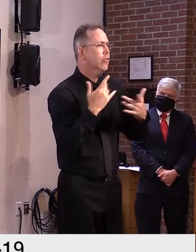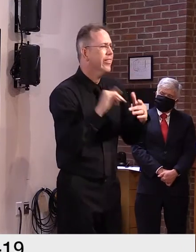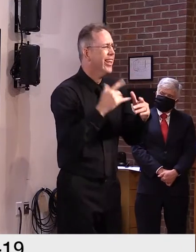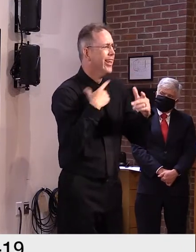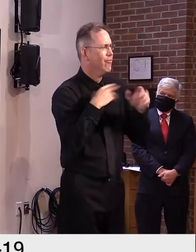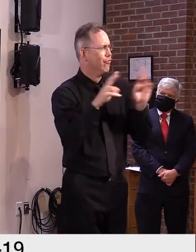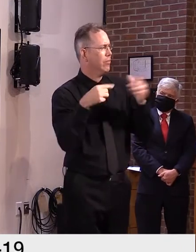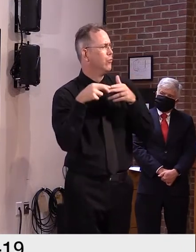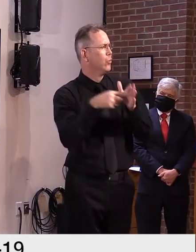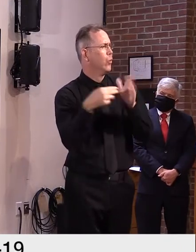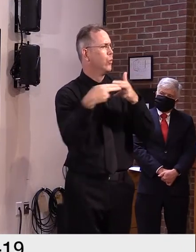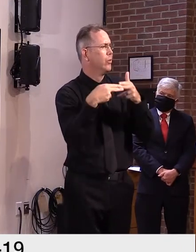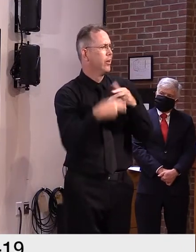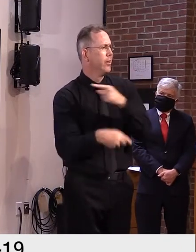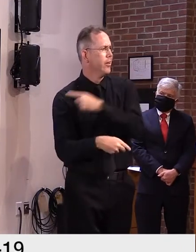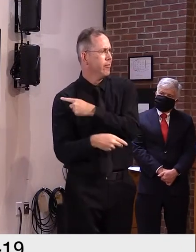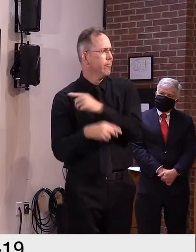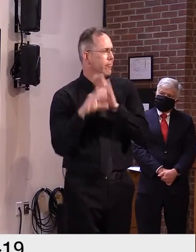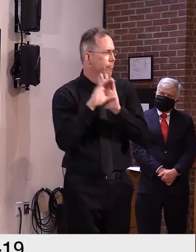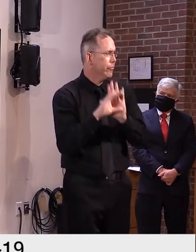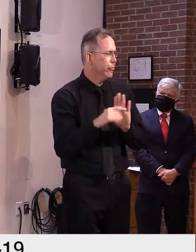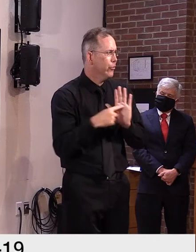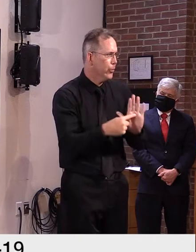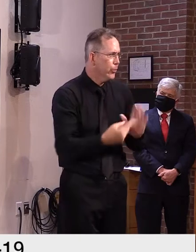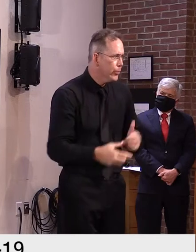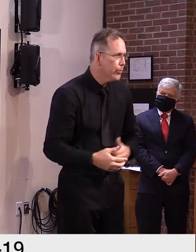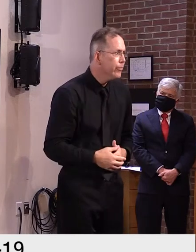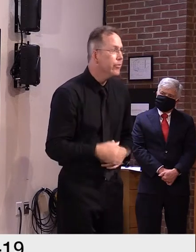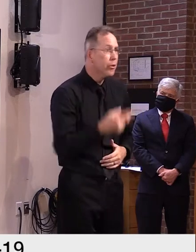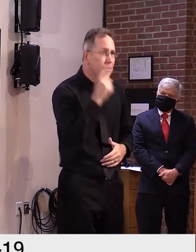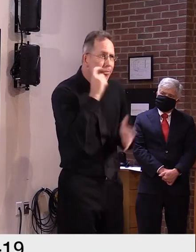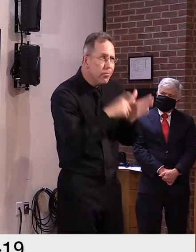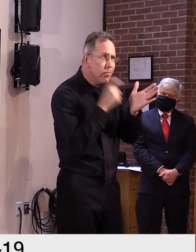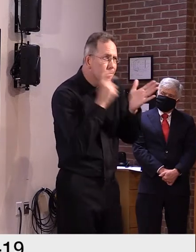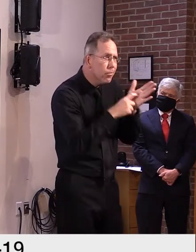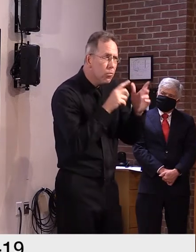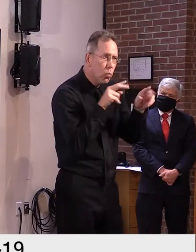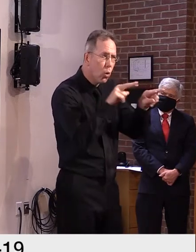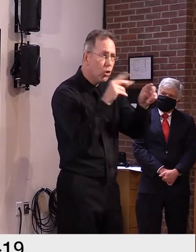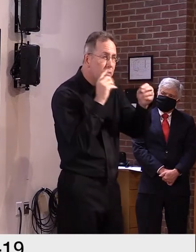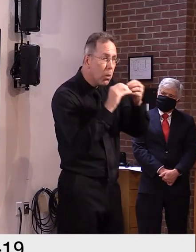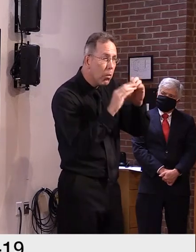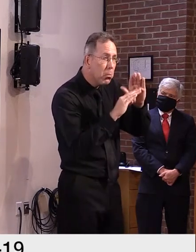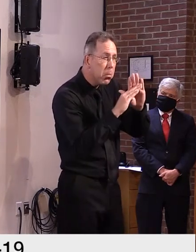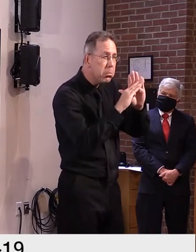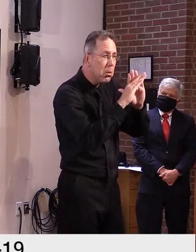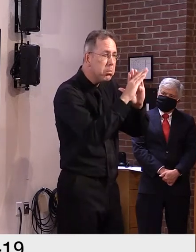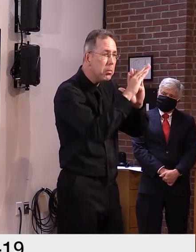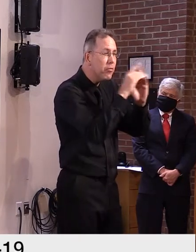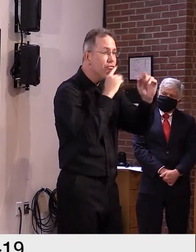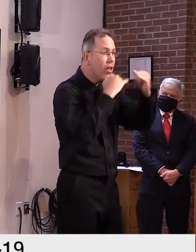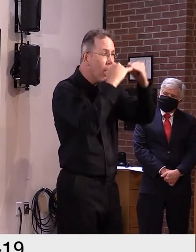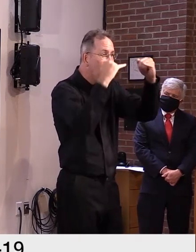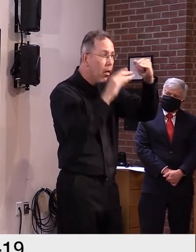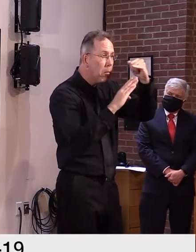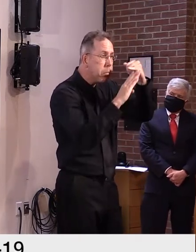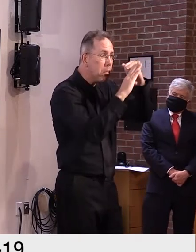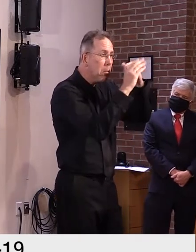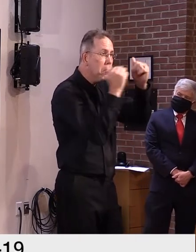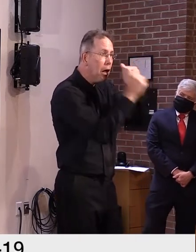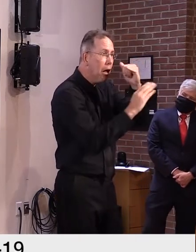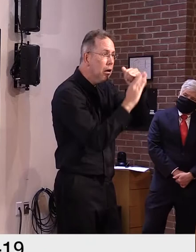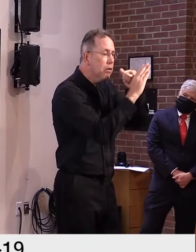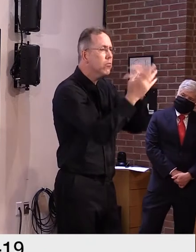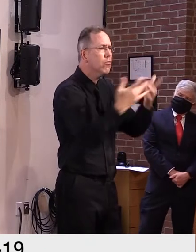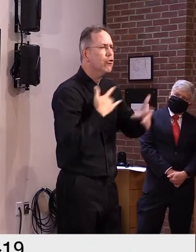of new cases or the percent growth in new cases, whether it's the change in our percent positivity